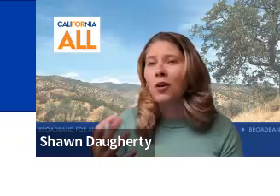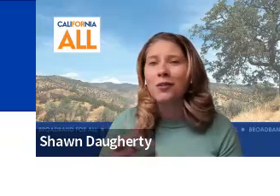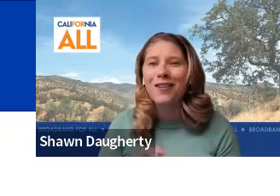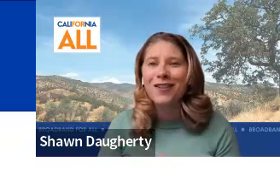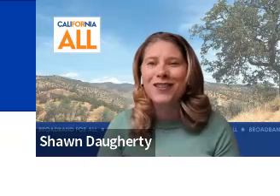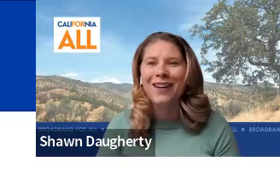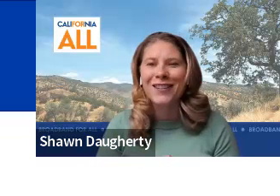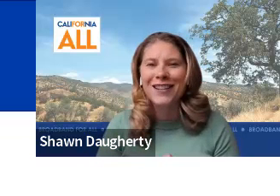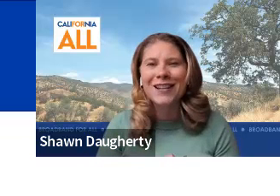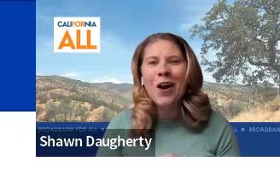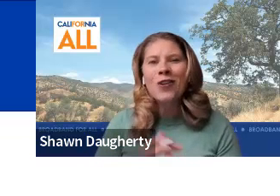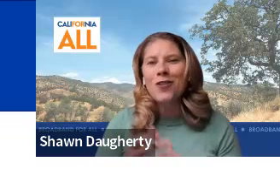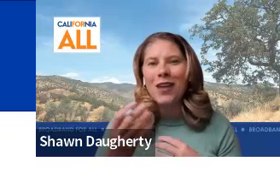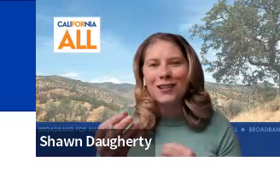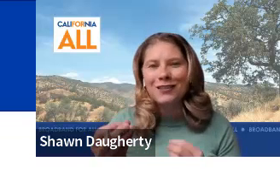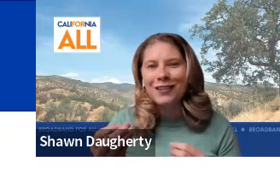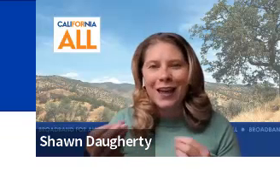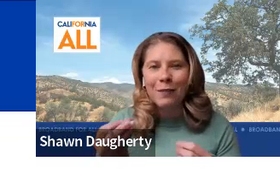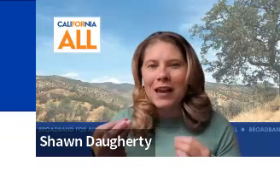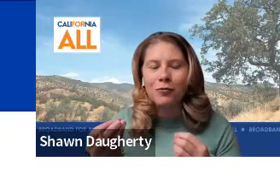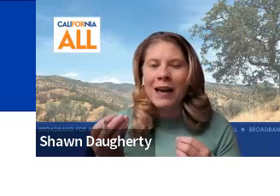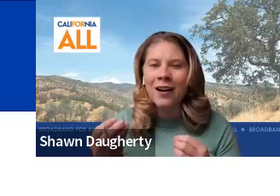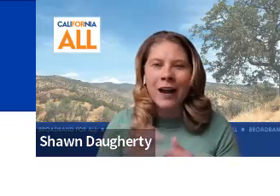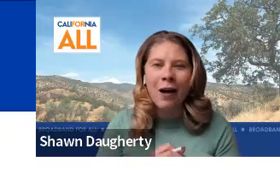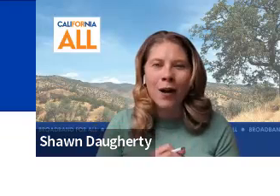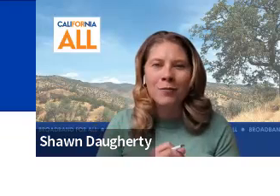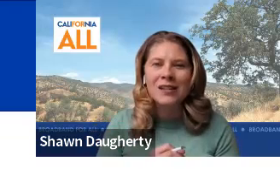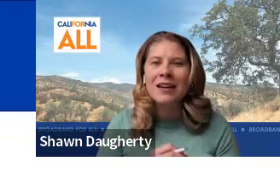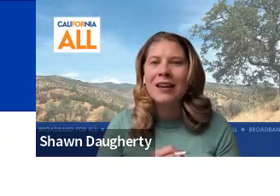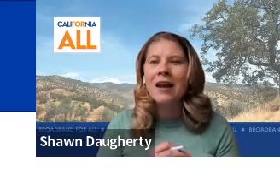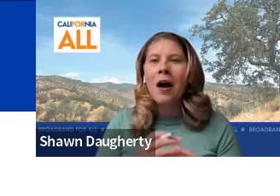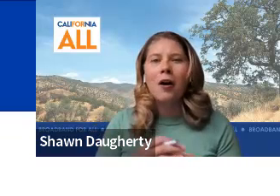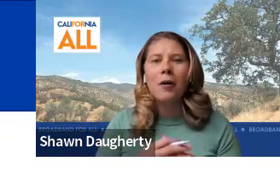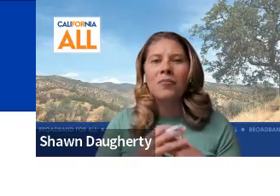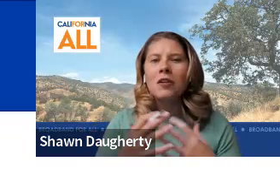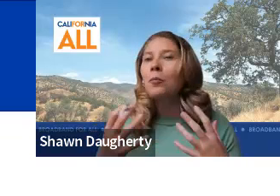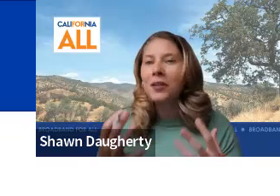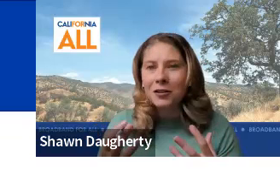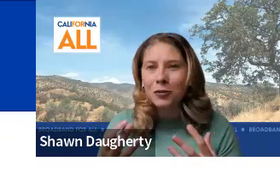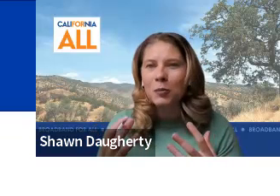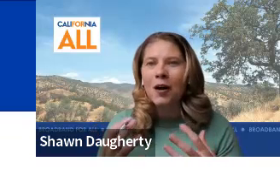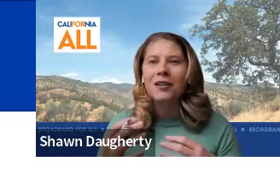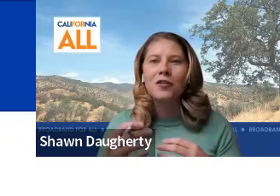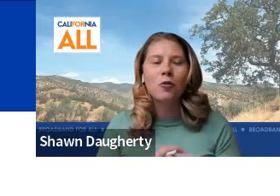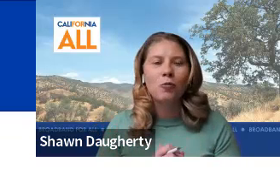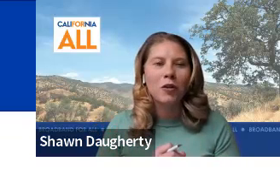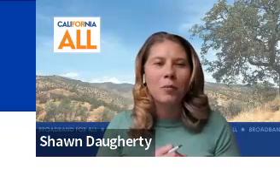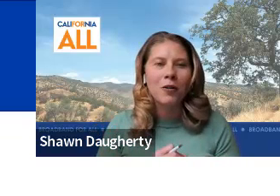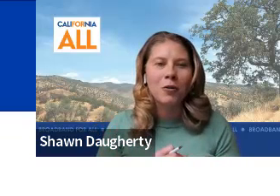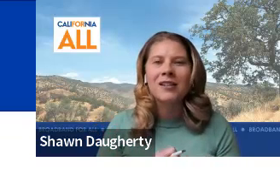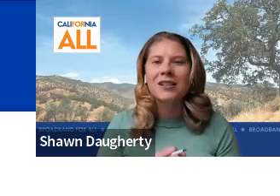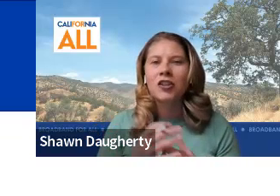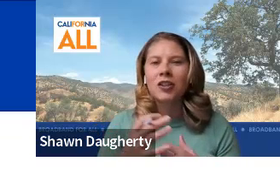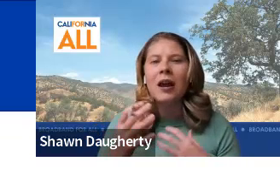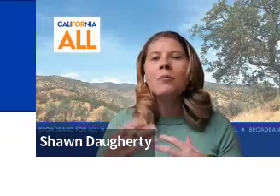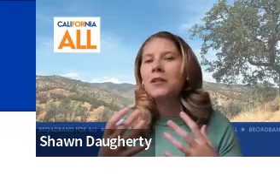those counties, that's that pink red or how I'm seeing it, please respond. If you work with a partner organization, please